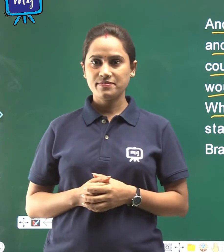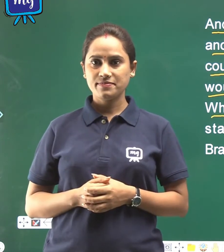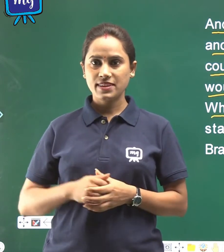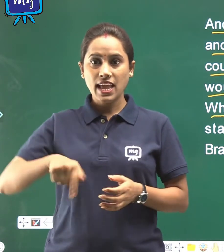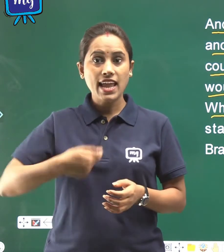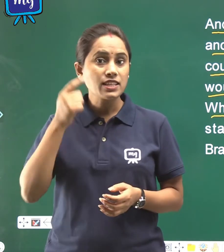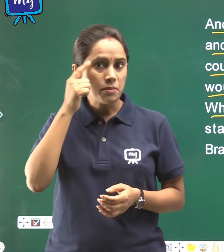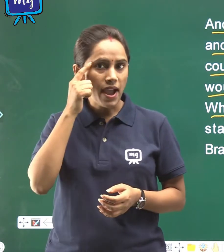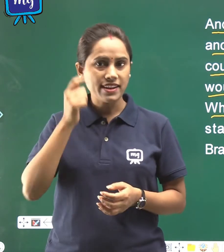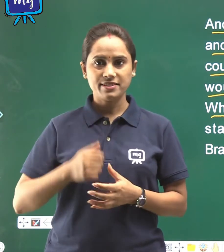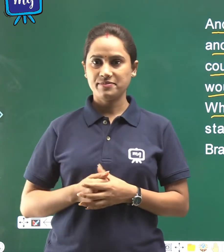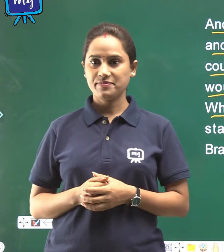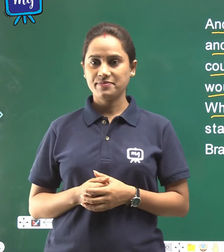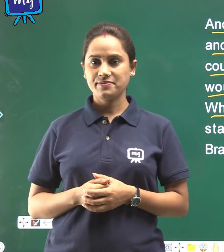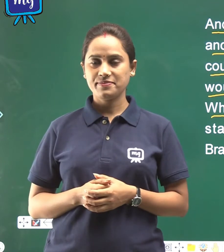his mind